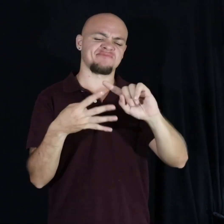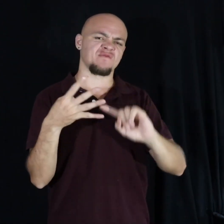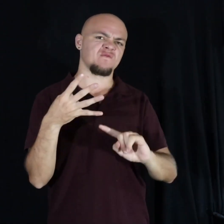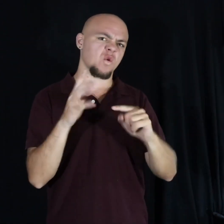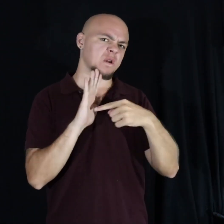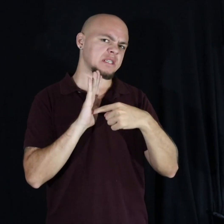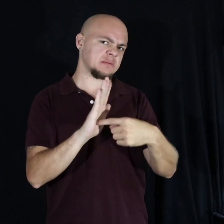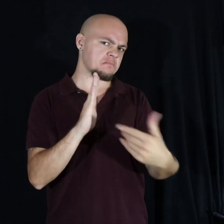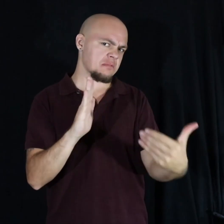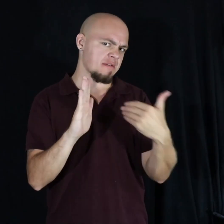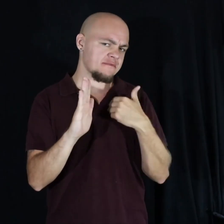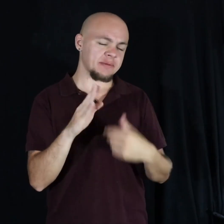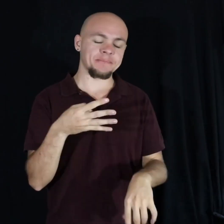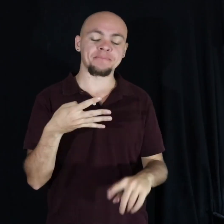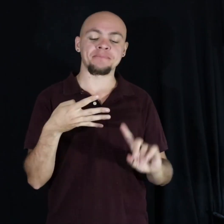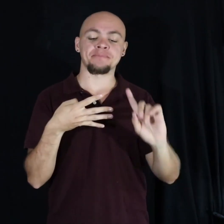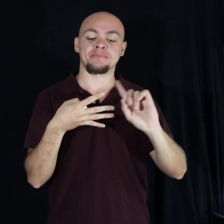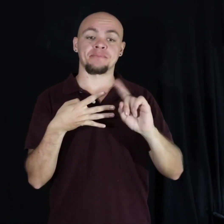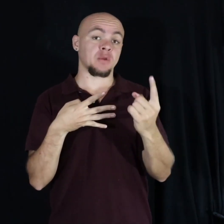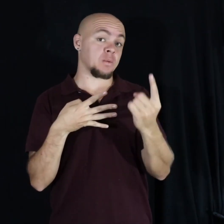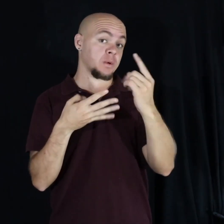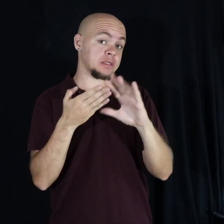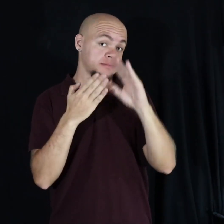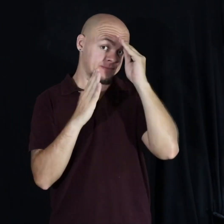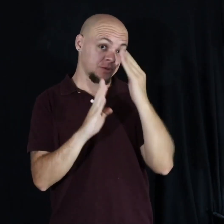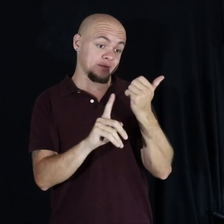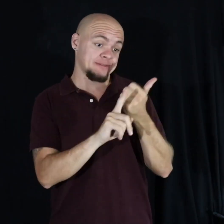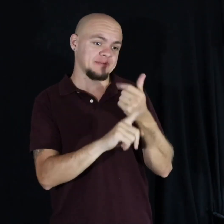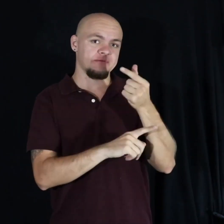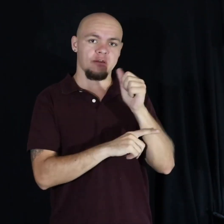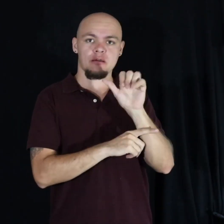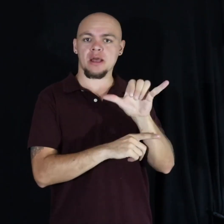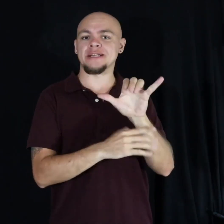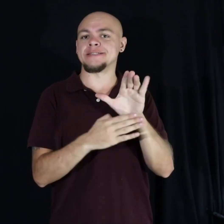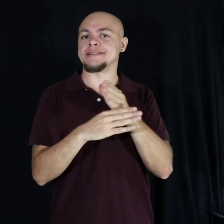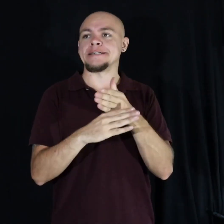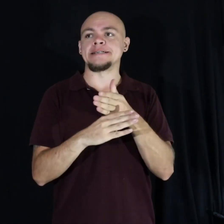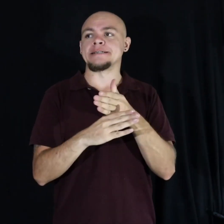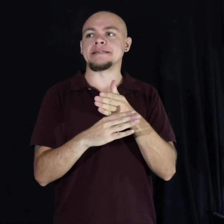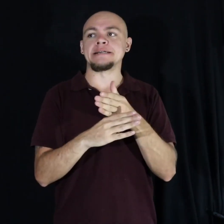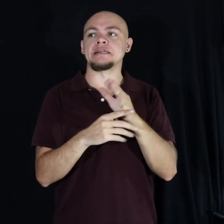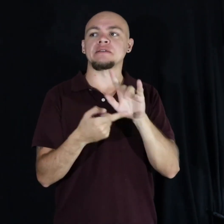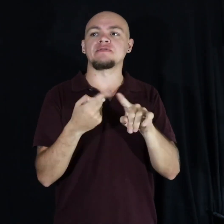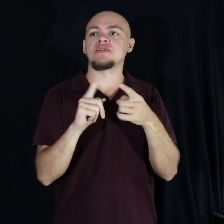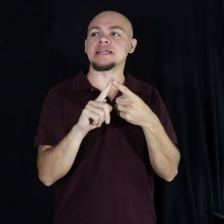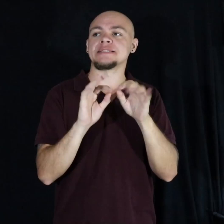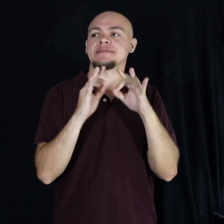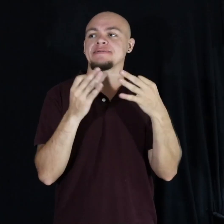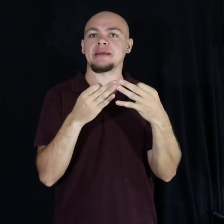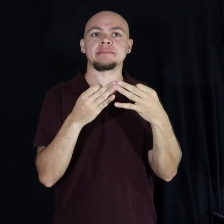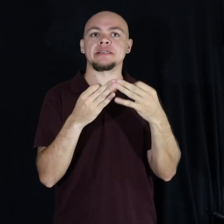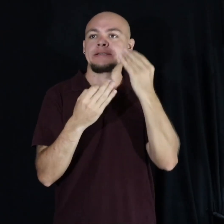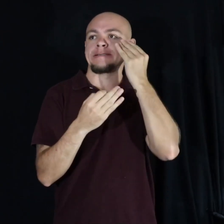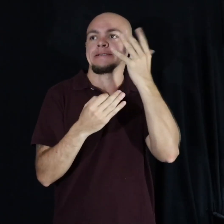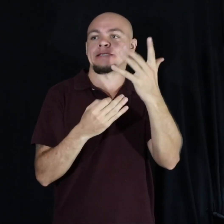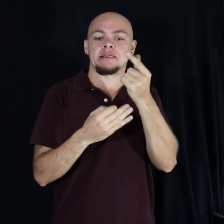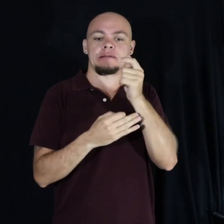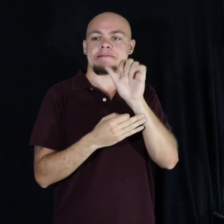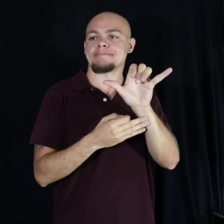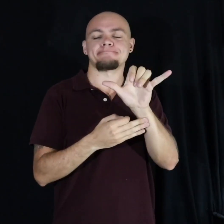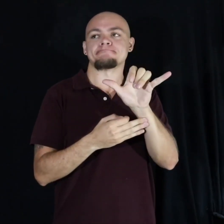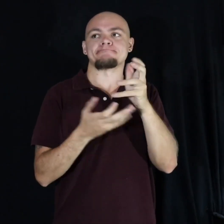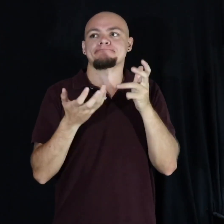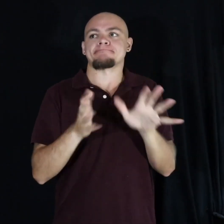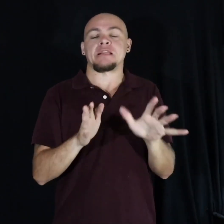examples. One student, who's gay, shared that they didn't want to tell their friends and family that they were gay because they